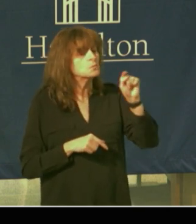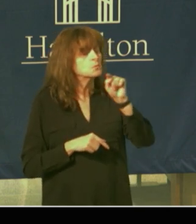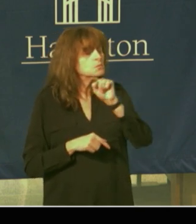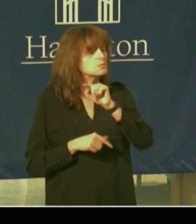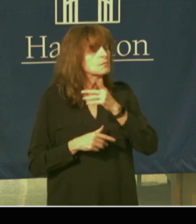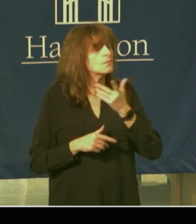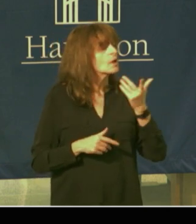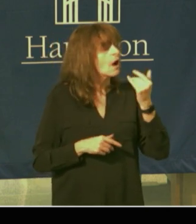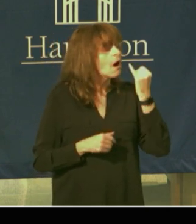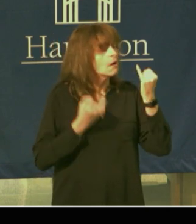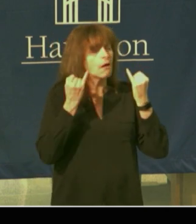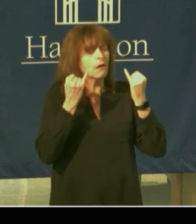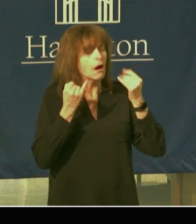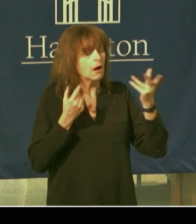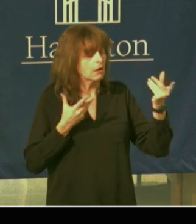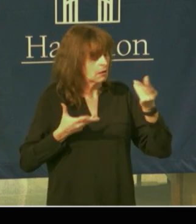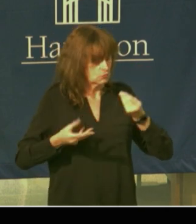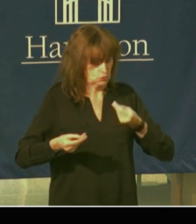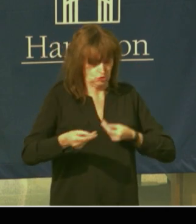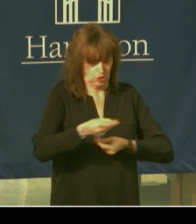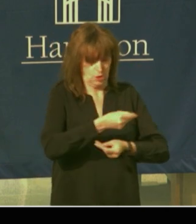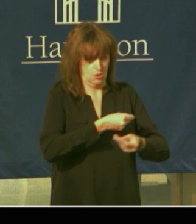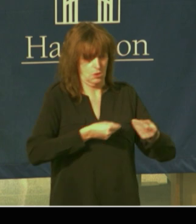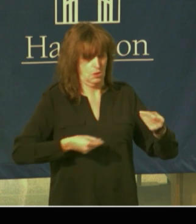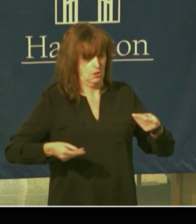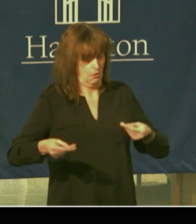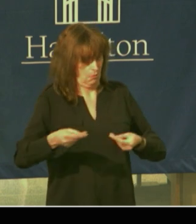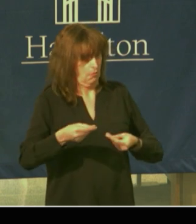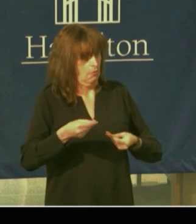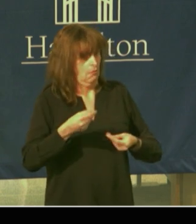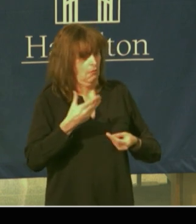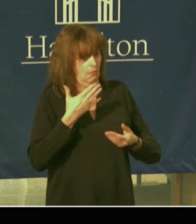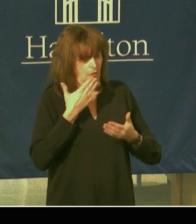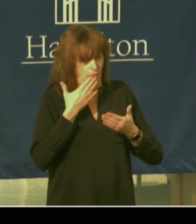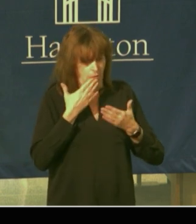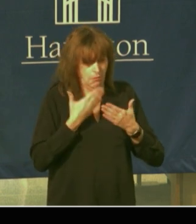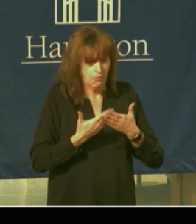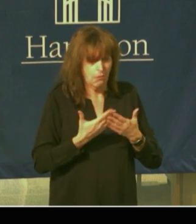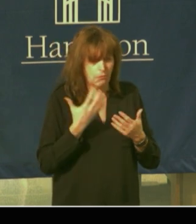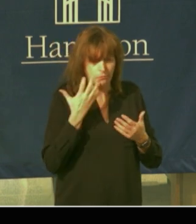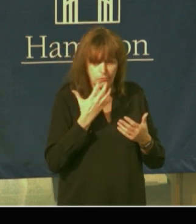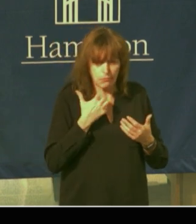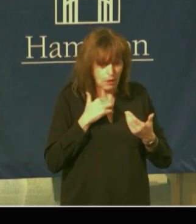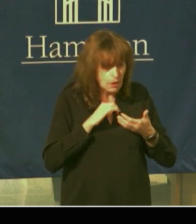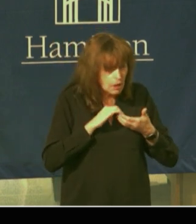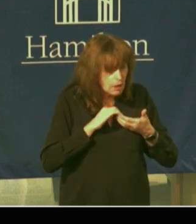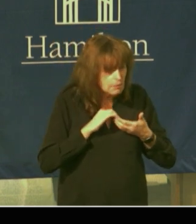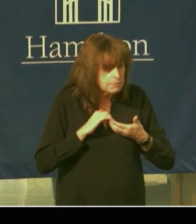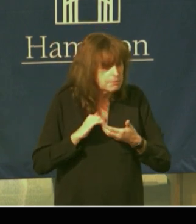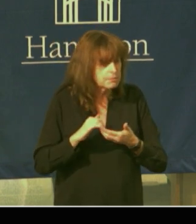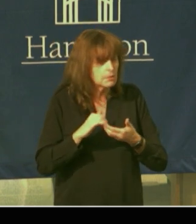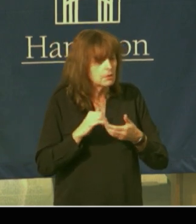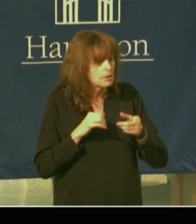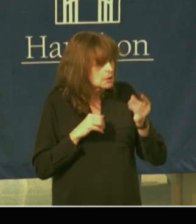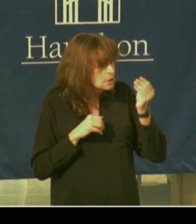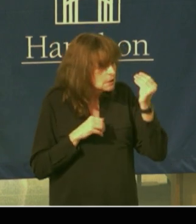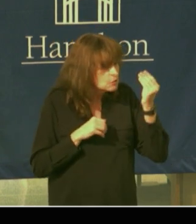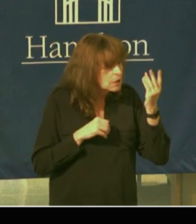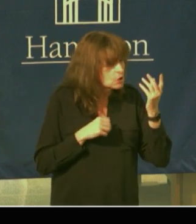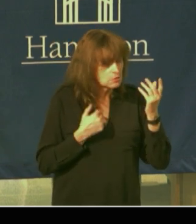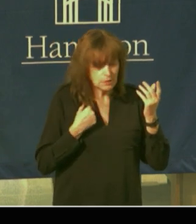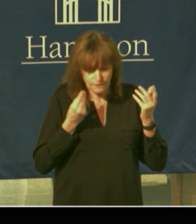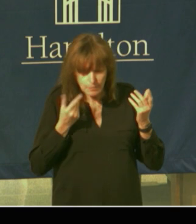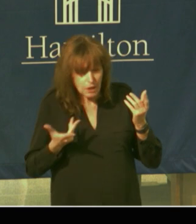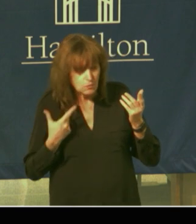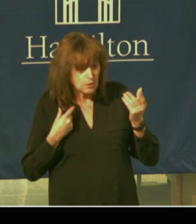think the dialogue and the interaction has been fantastic. We're sharing all of the information, what we're generating locally here, with all of our MPs and MPPs,